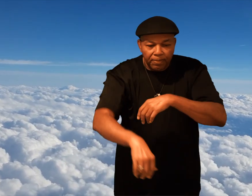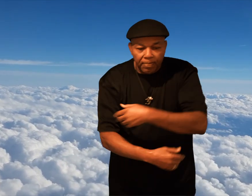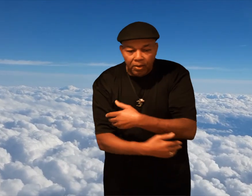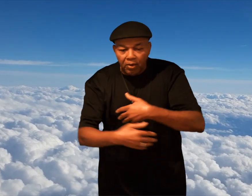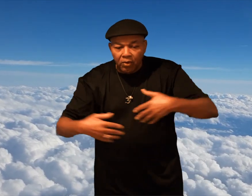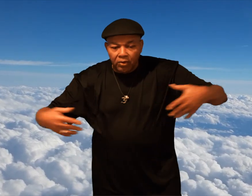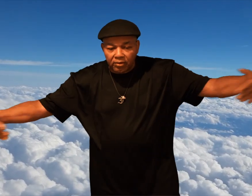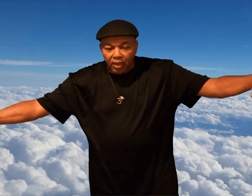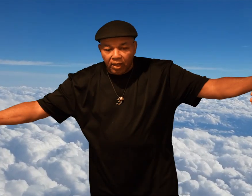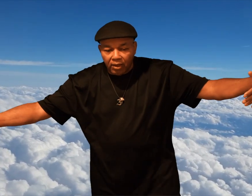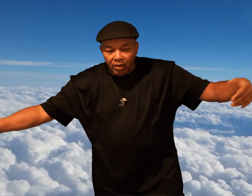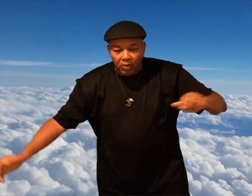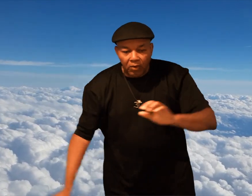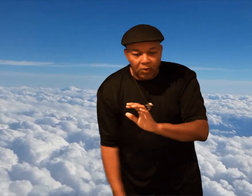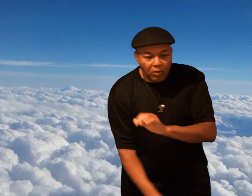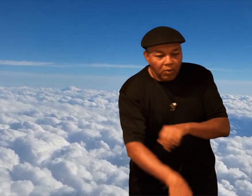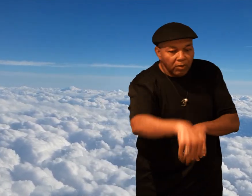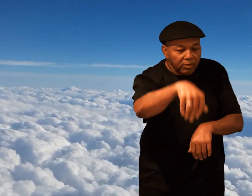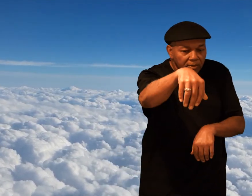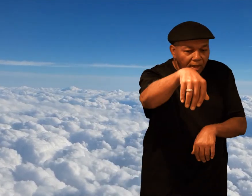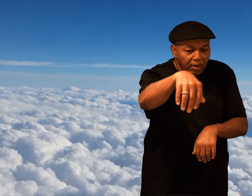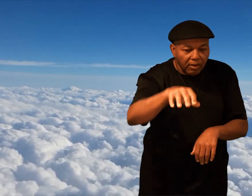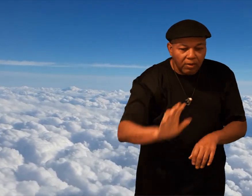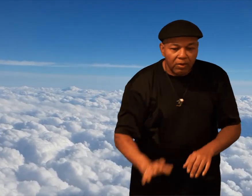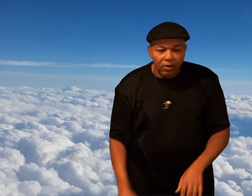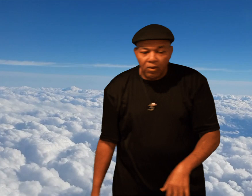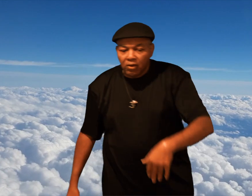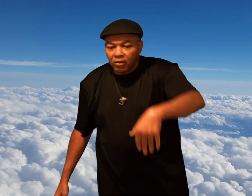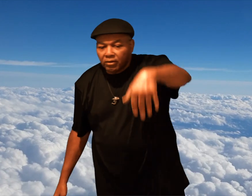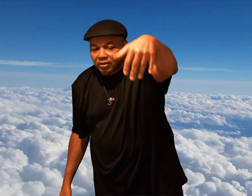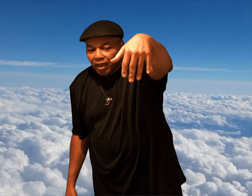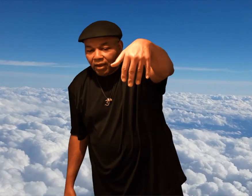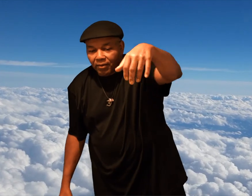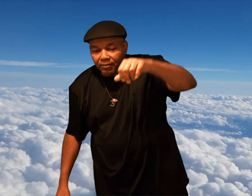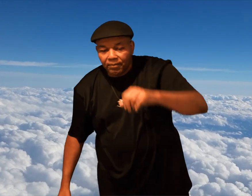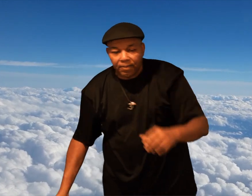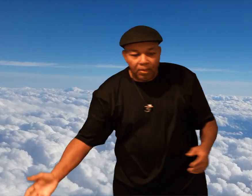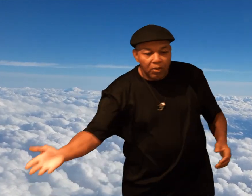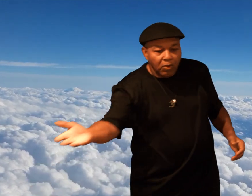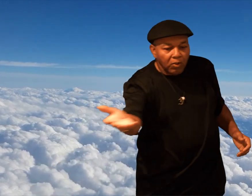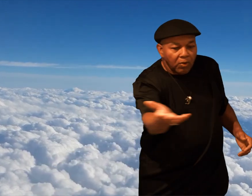Love she gave to me. I